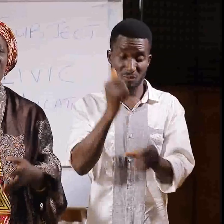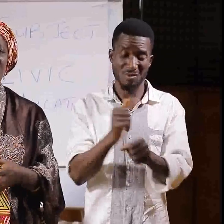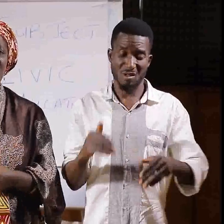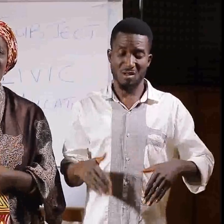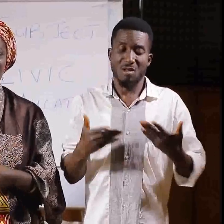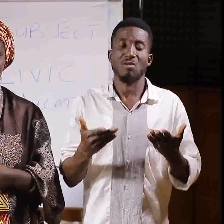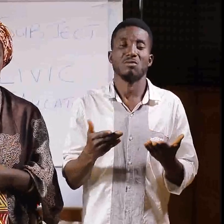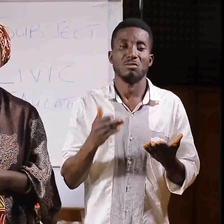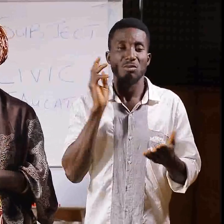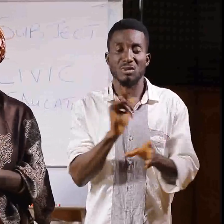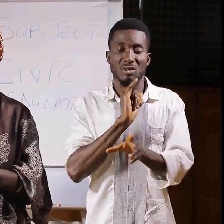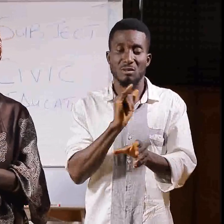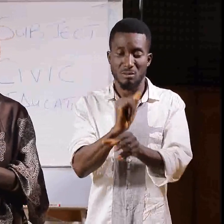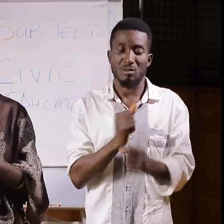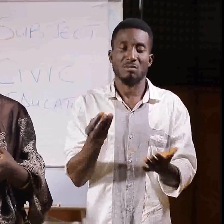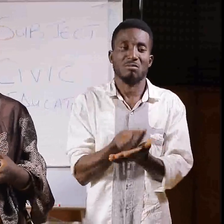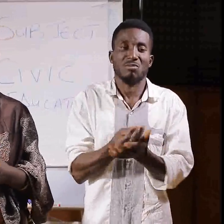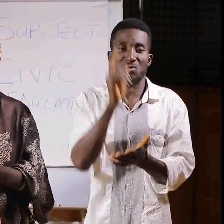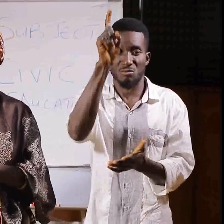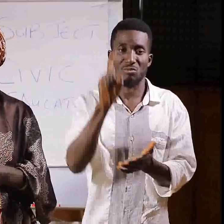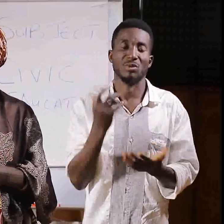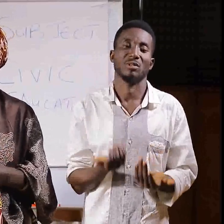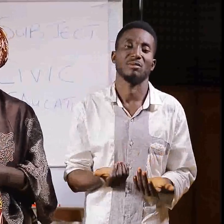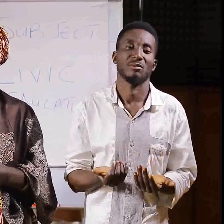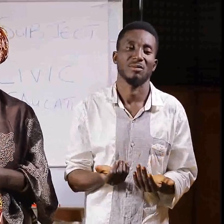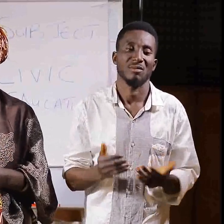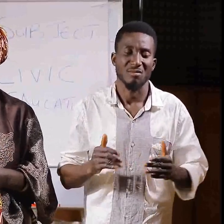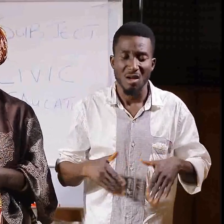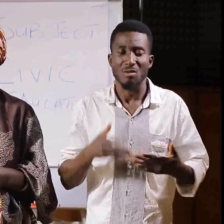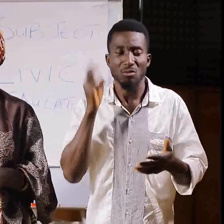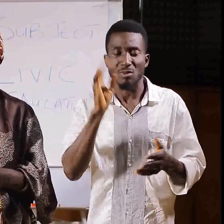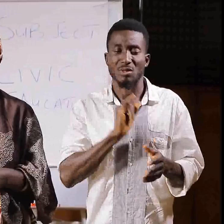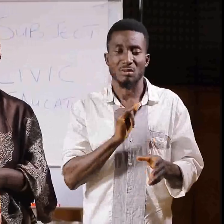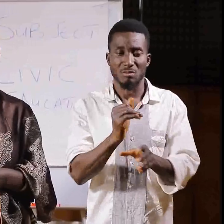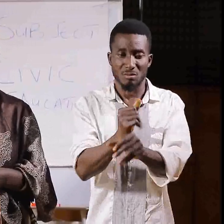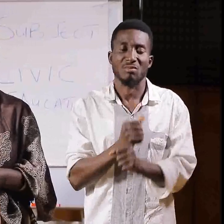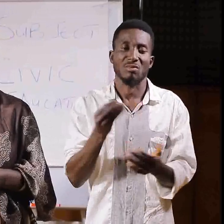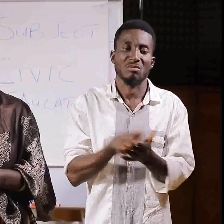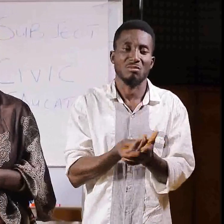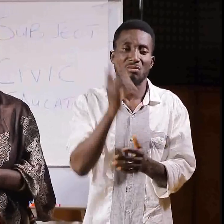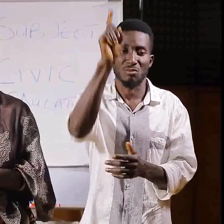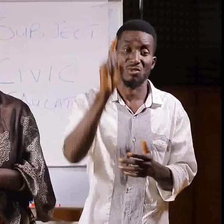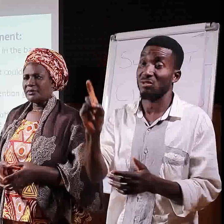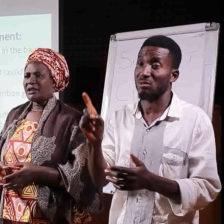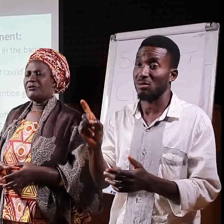how will I get money? How will I get the capital to start? Because some